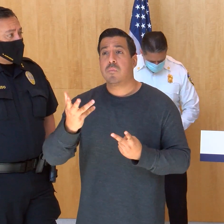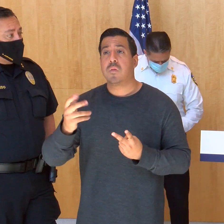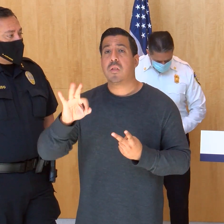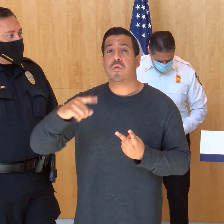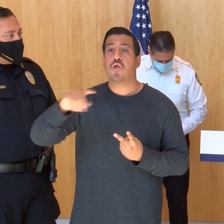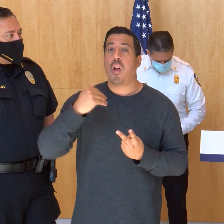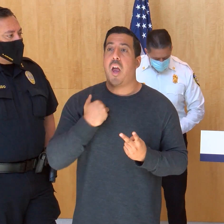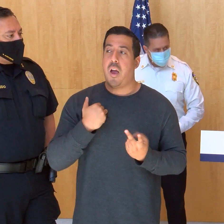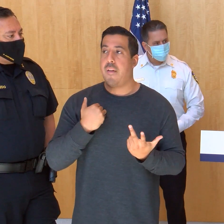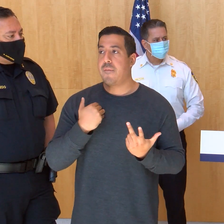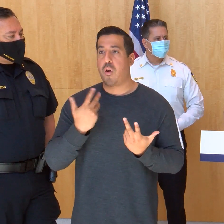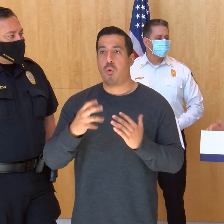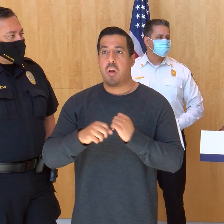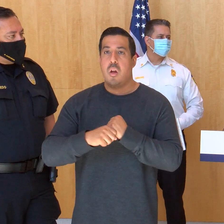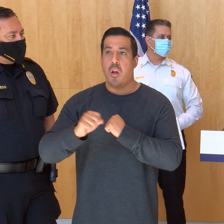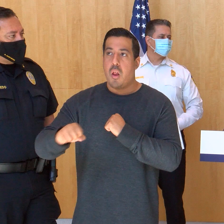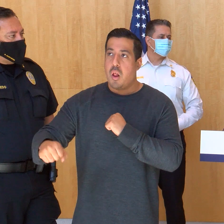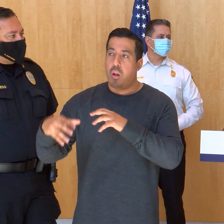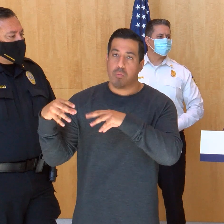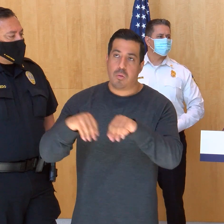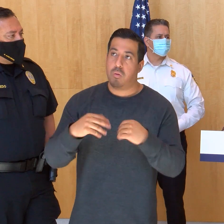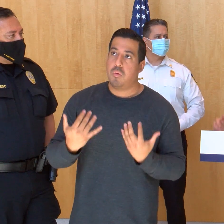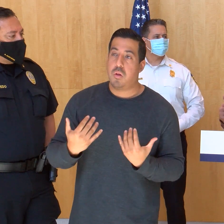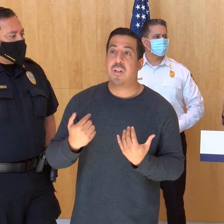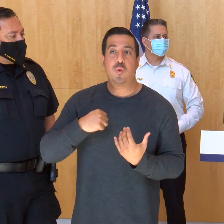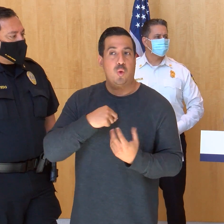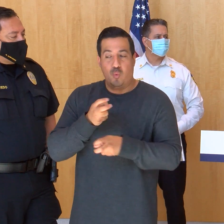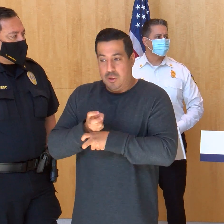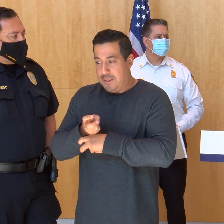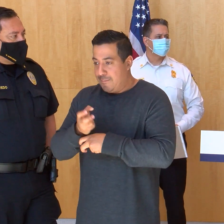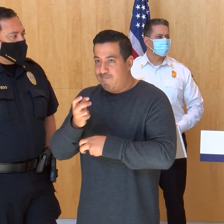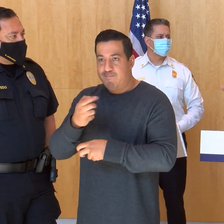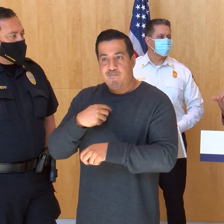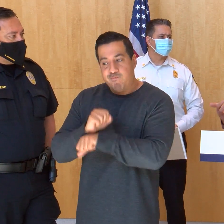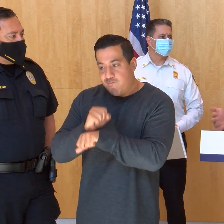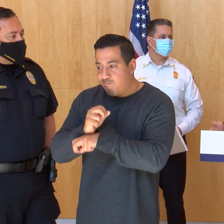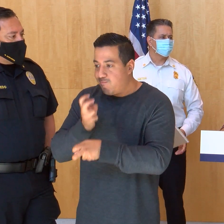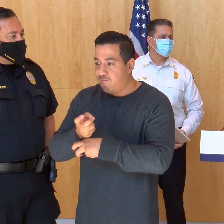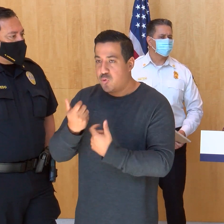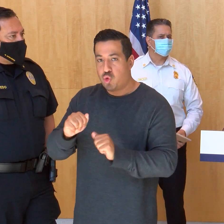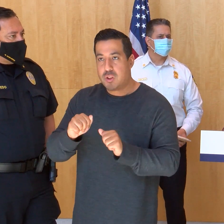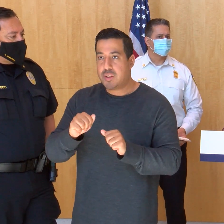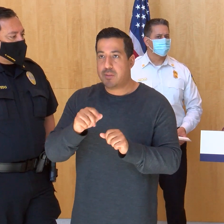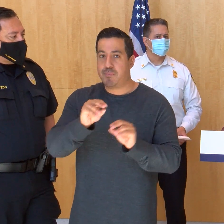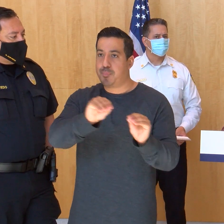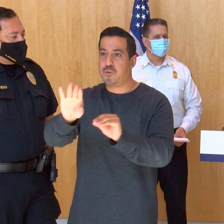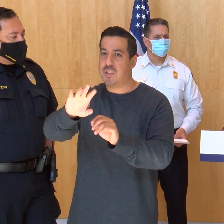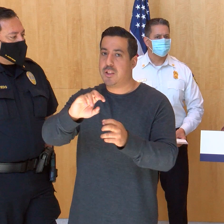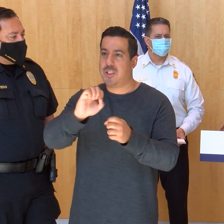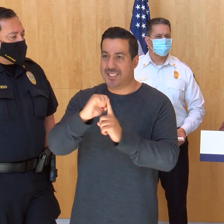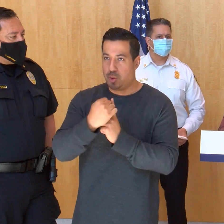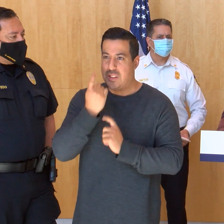do have the long extended outages, we're working hard to try to move you out of that outage situation. We